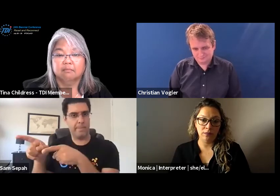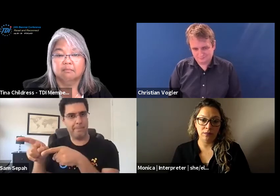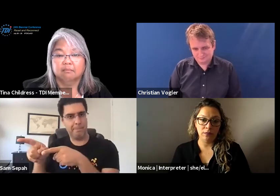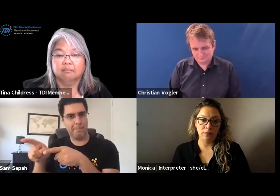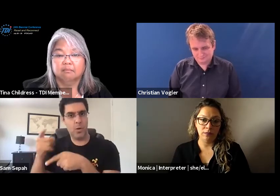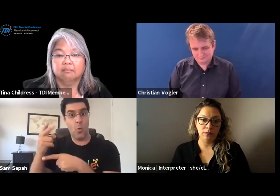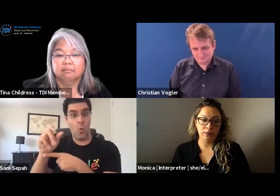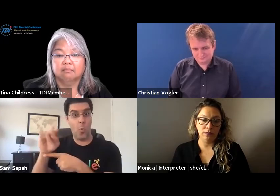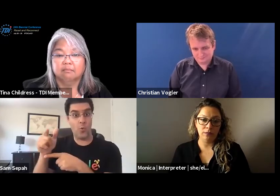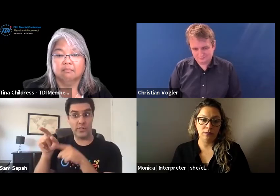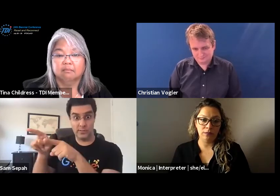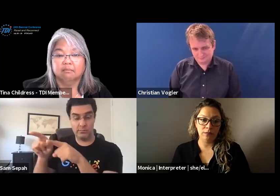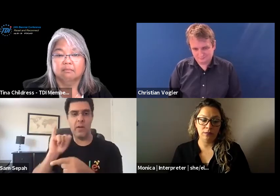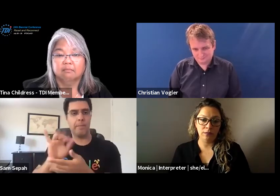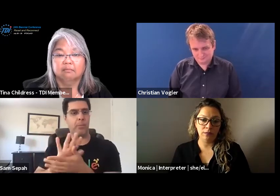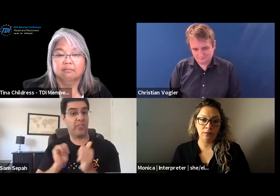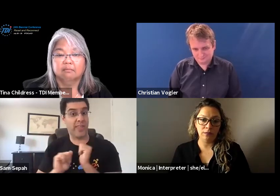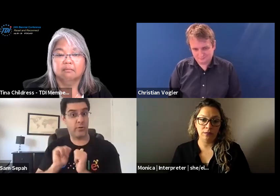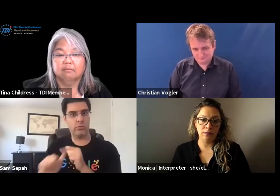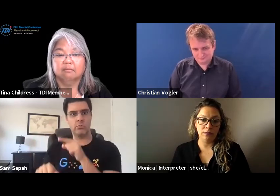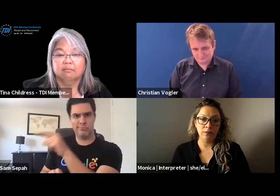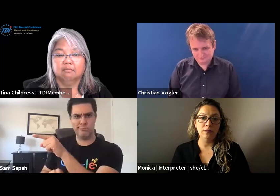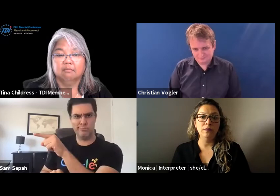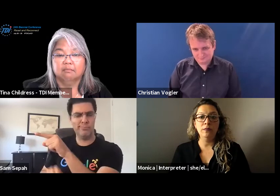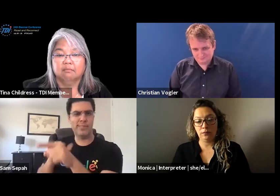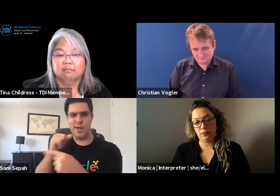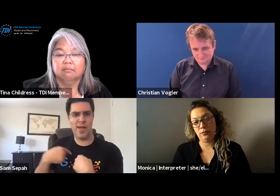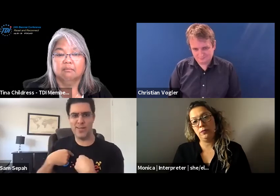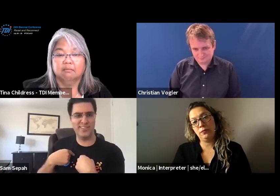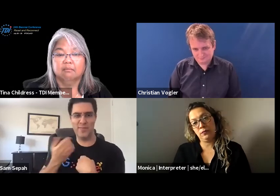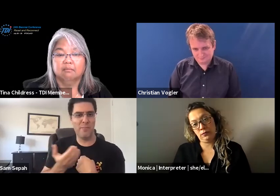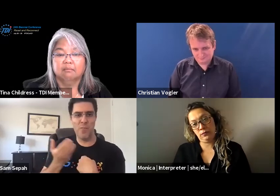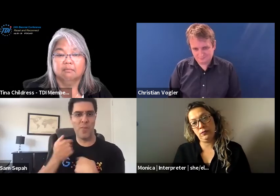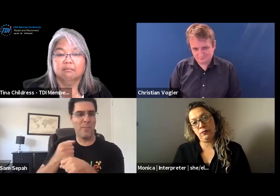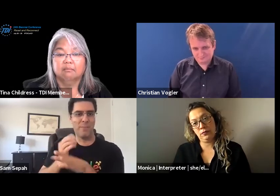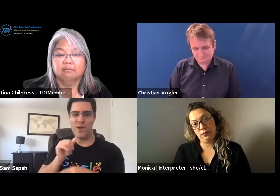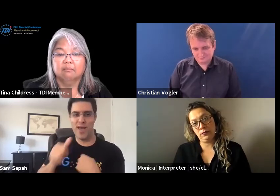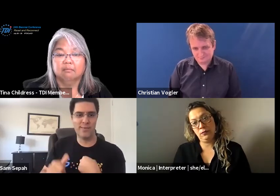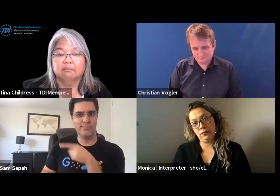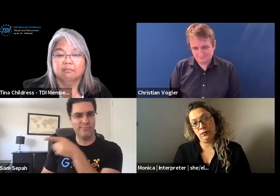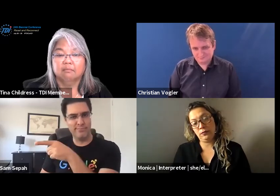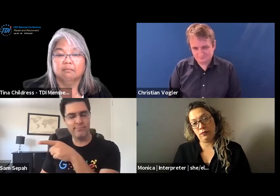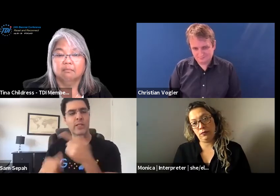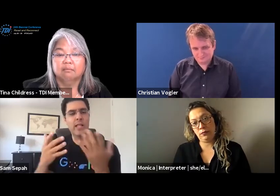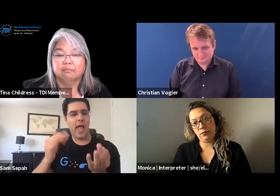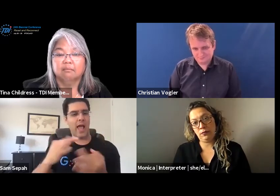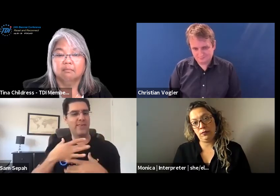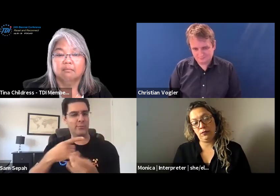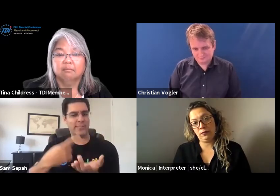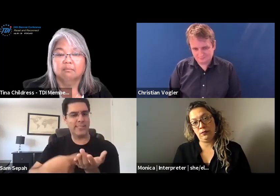by us or them, holding them accountable. Like a movie theater, that would be them and not us. The mobile person would